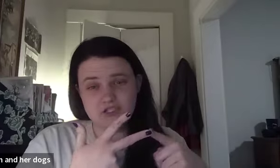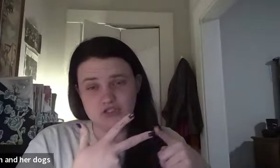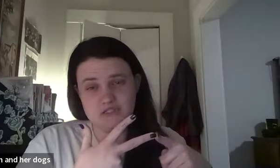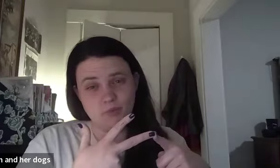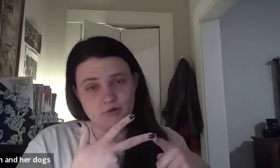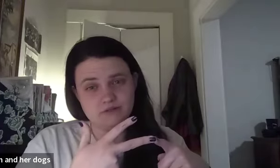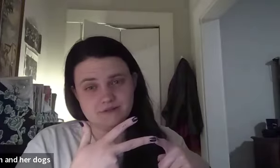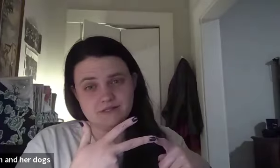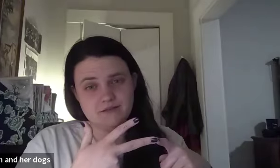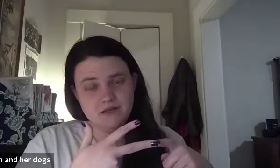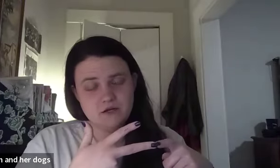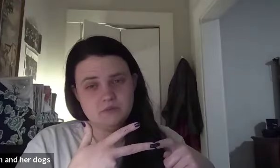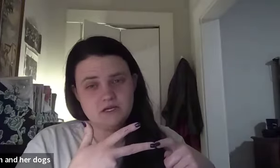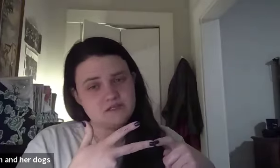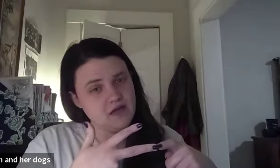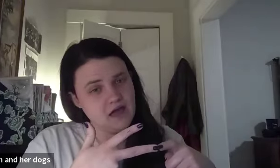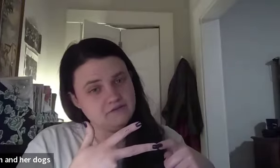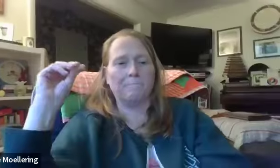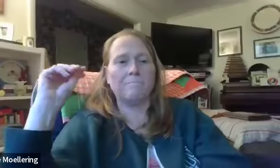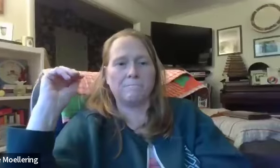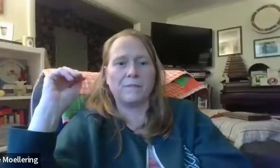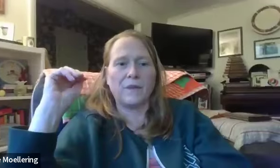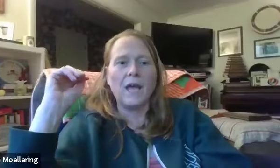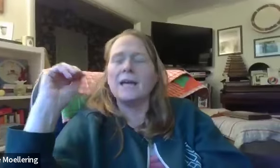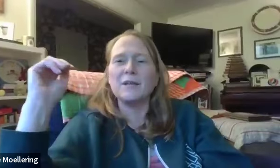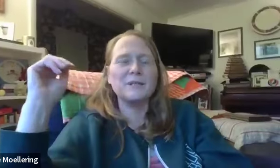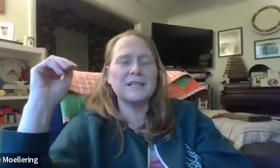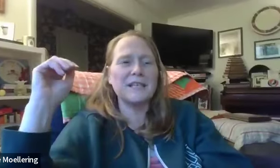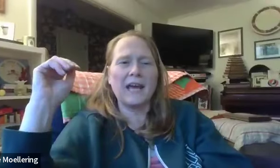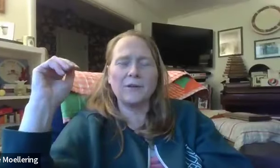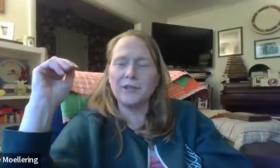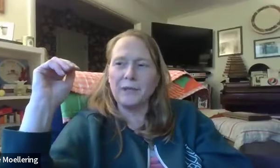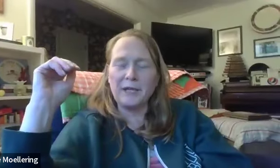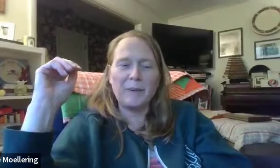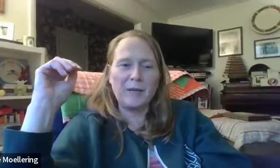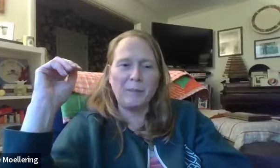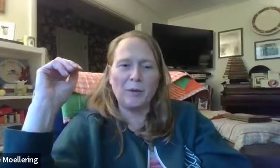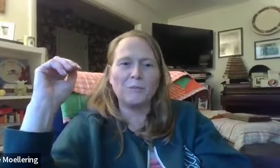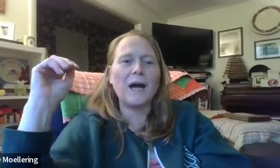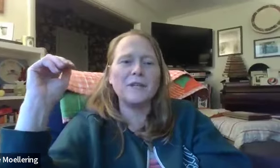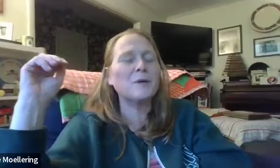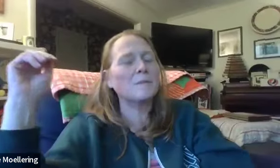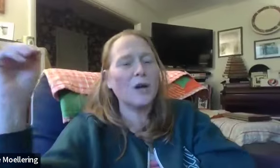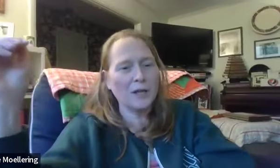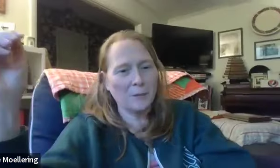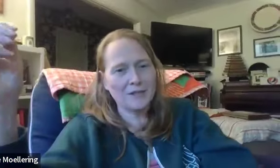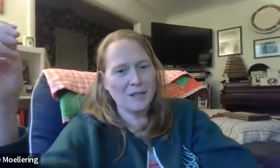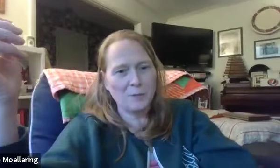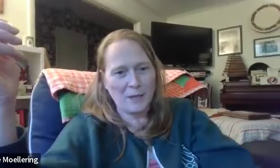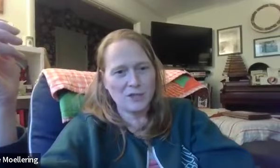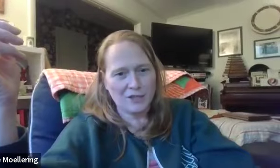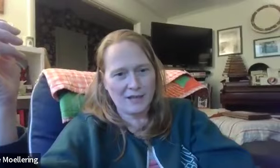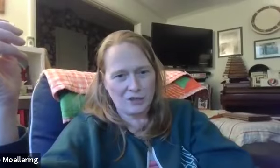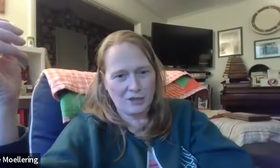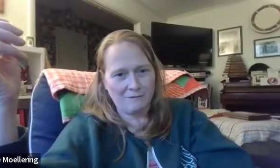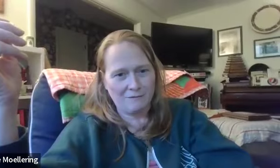actually sports in there Oh because yeah, that'd be good. athletes, Because I was gonna say, I don't think we need people. I think what I'm talking about is occupations, actually, yeah,